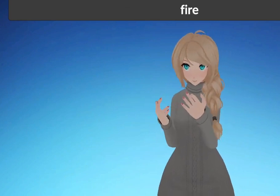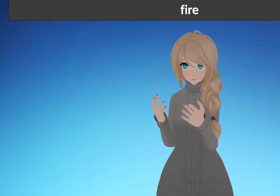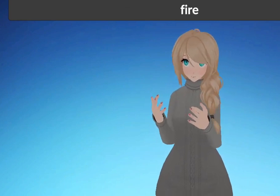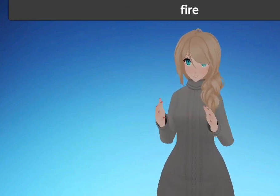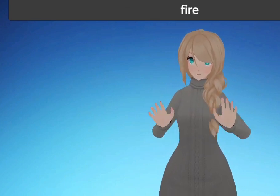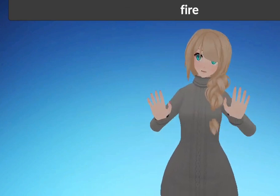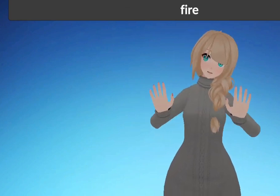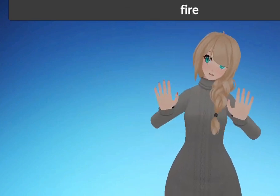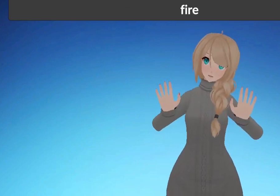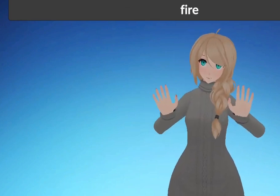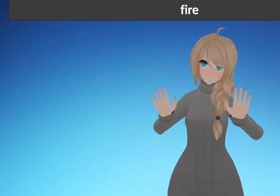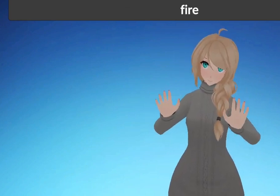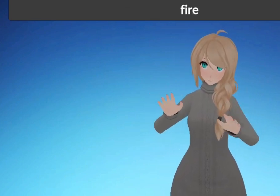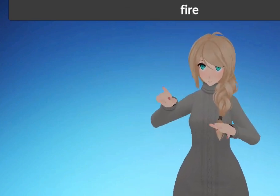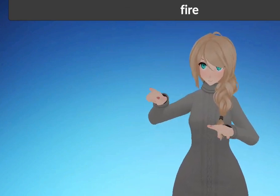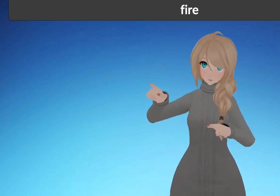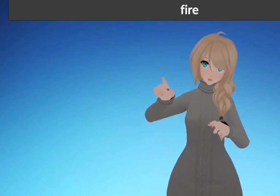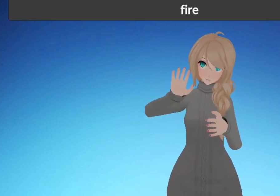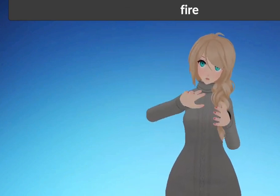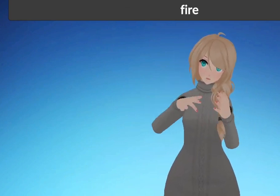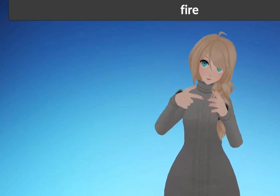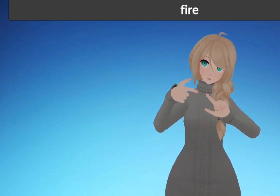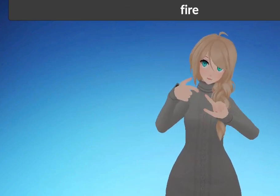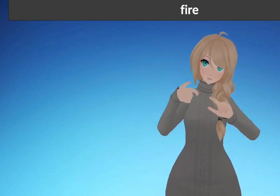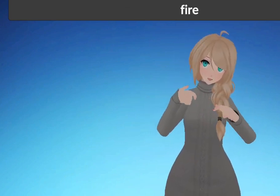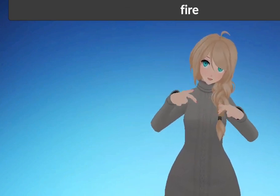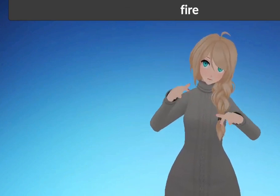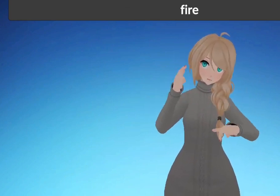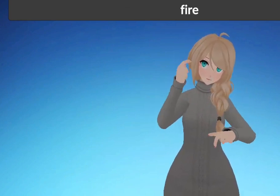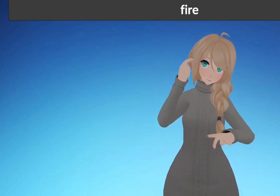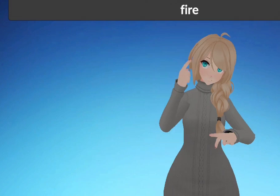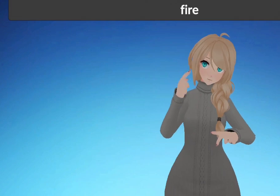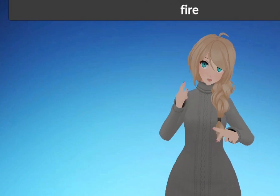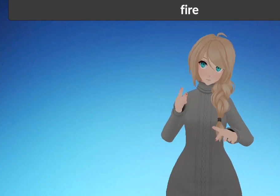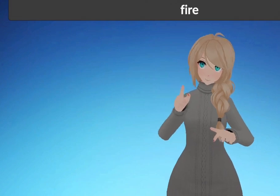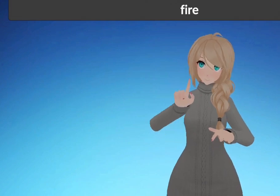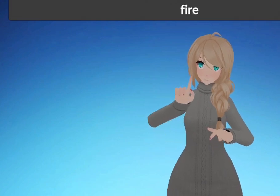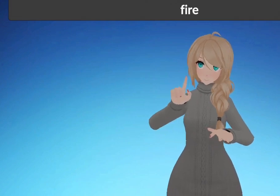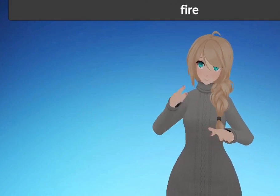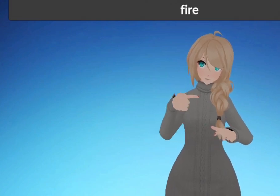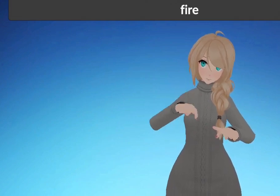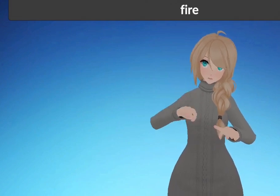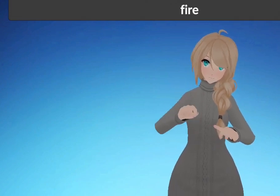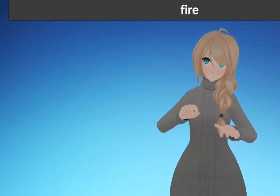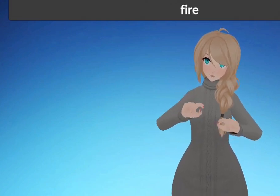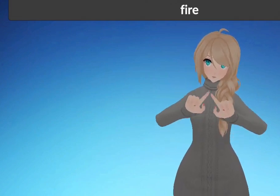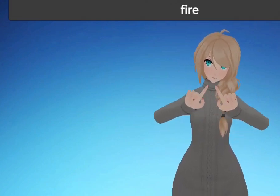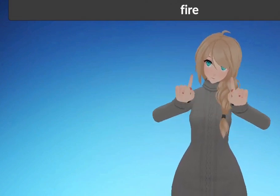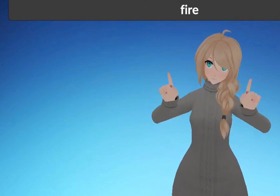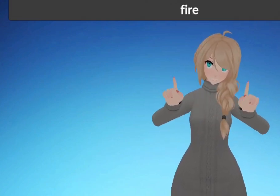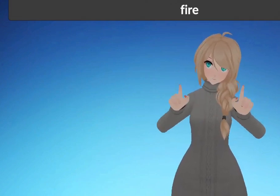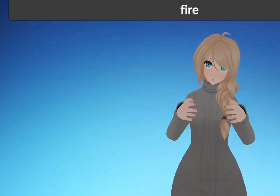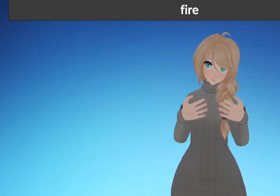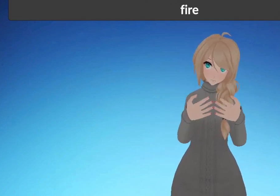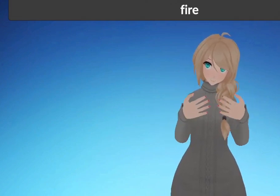burn. That's all okay, but I still understand. But for in Scotland, it's separate.